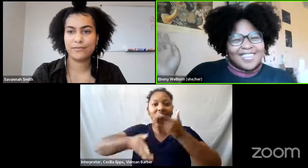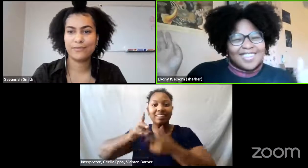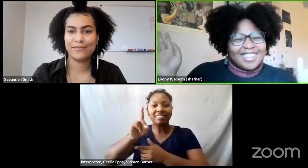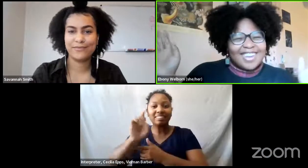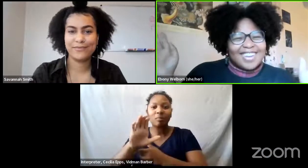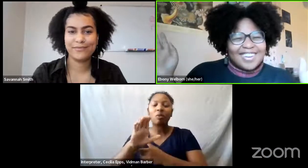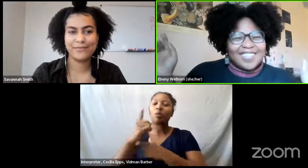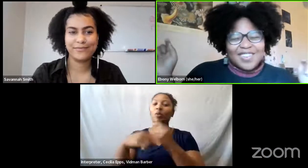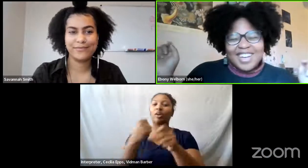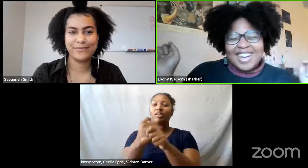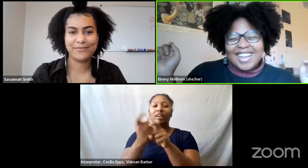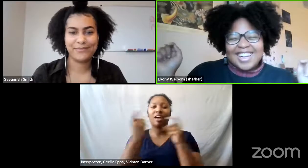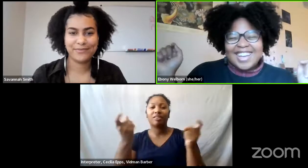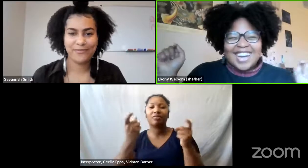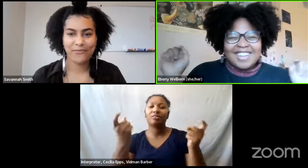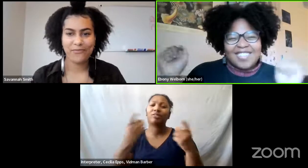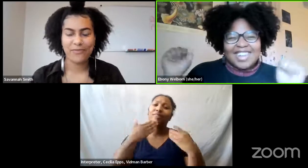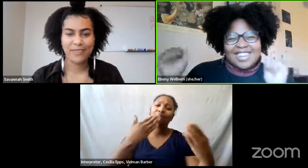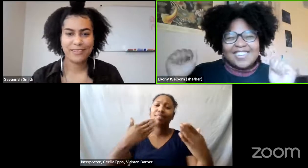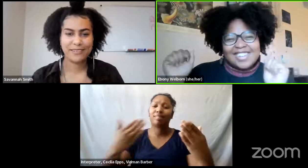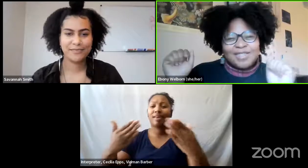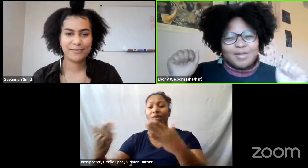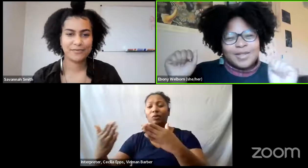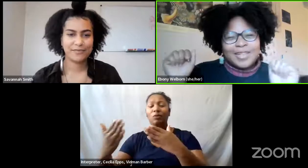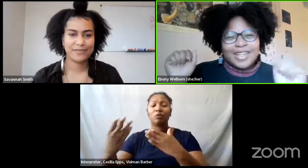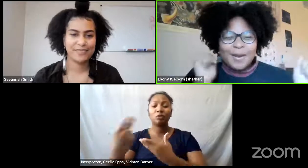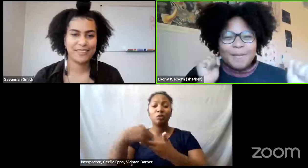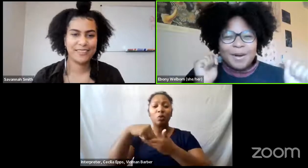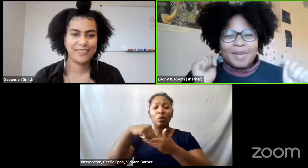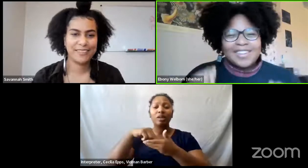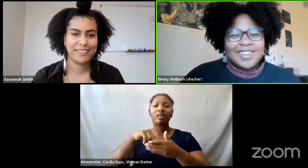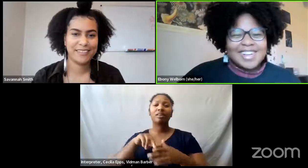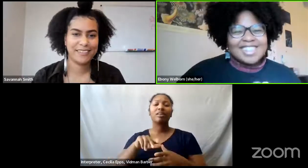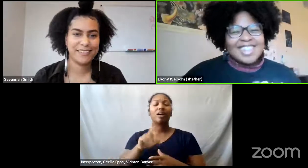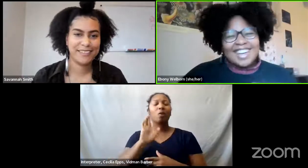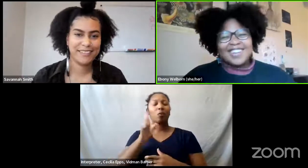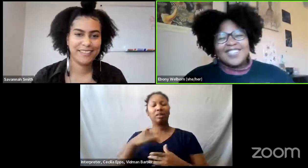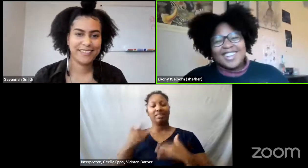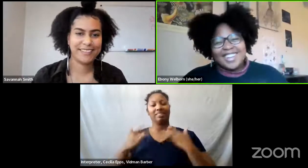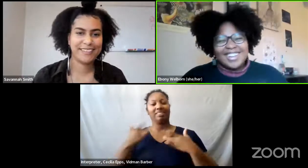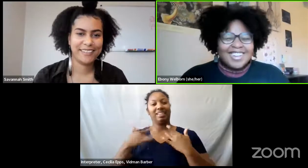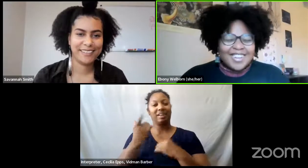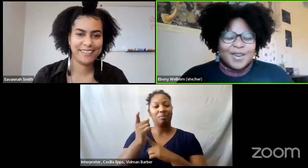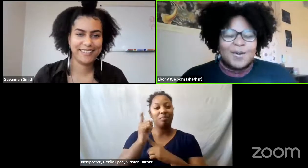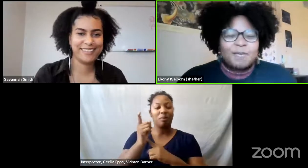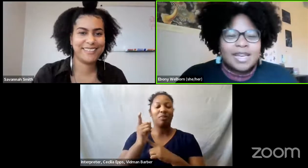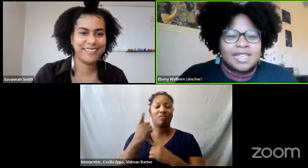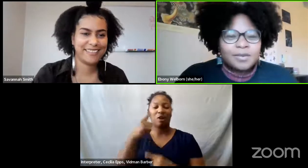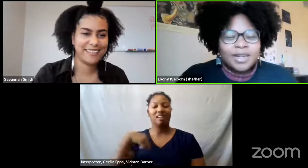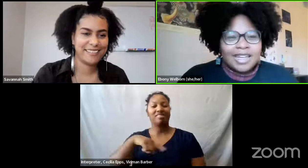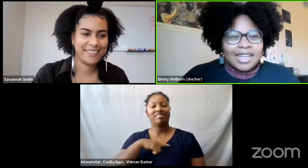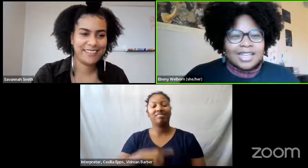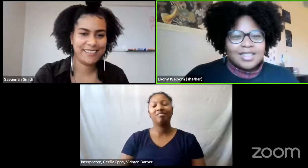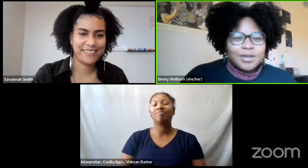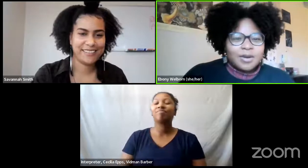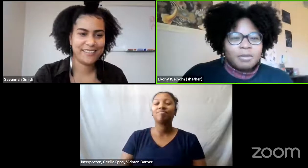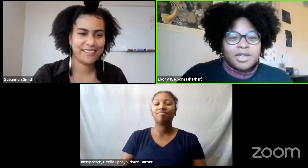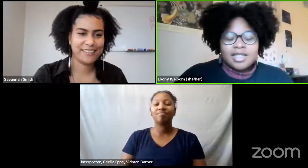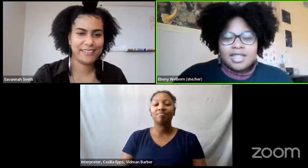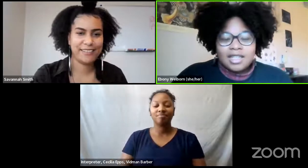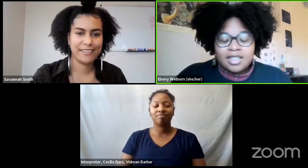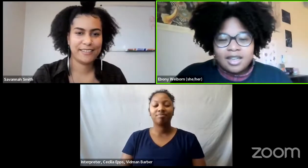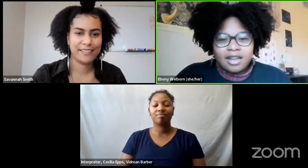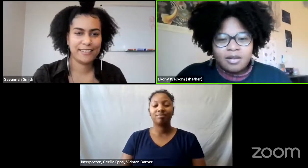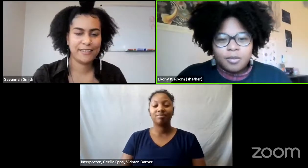So thank you for being here and kind of being like a little celebratory moment for us. But we're going to get into